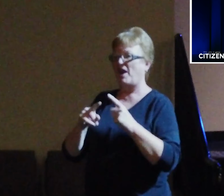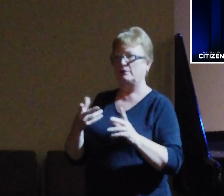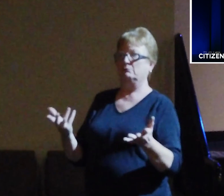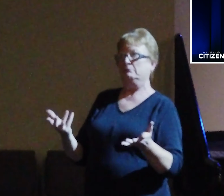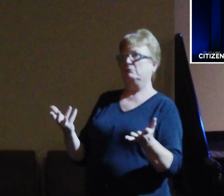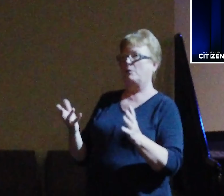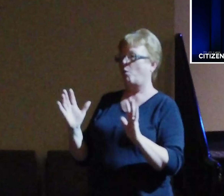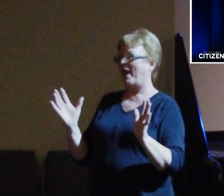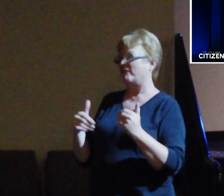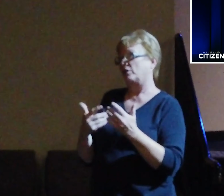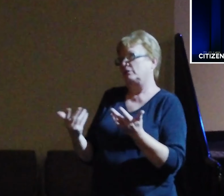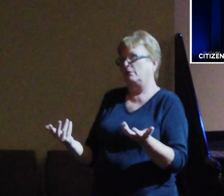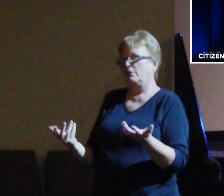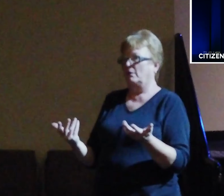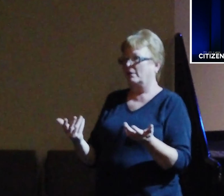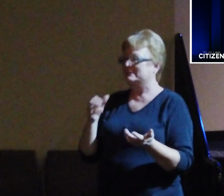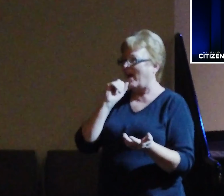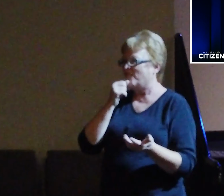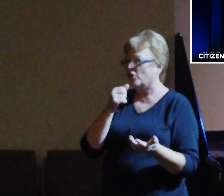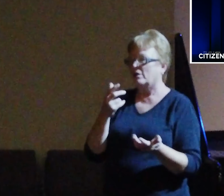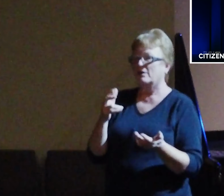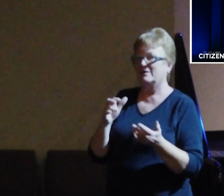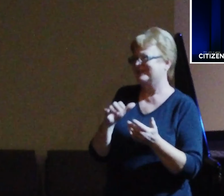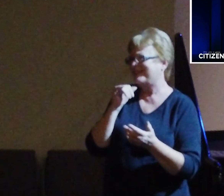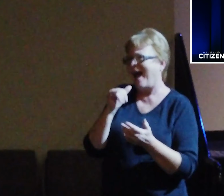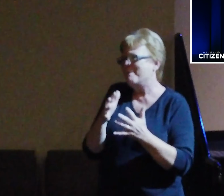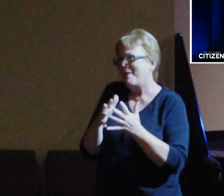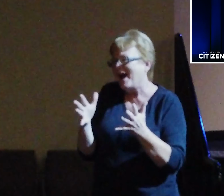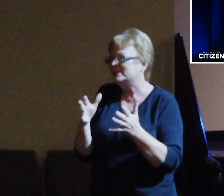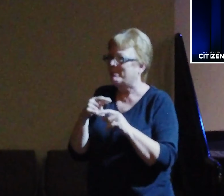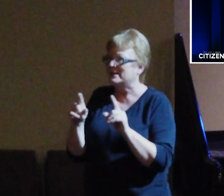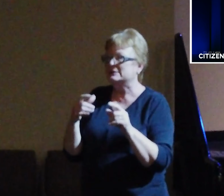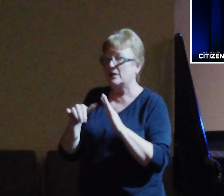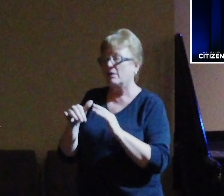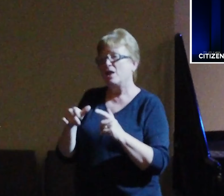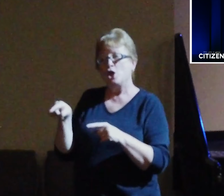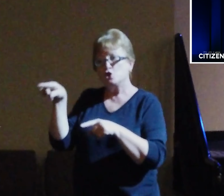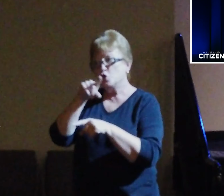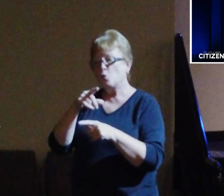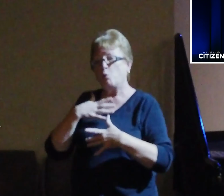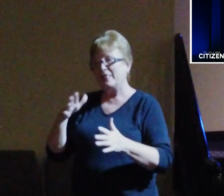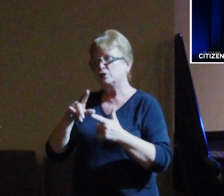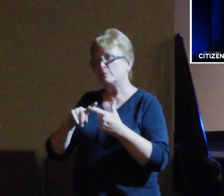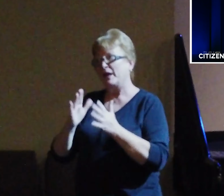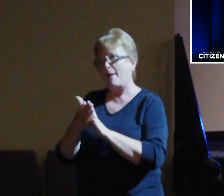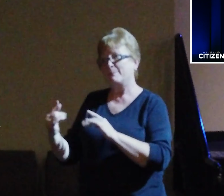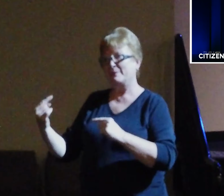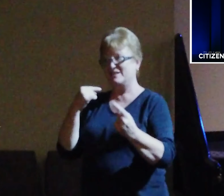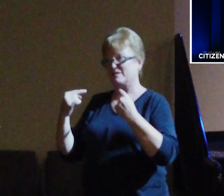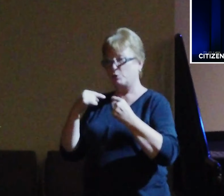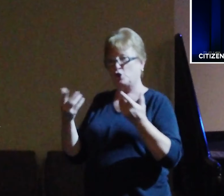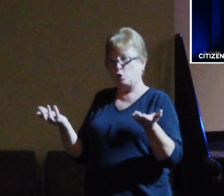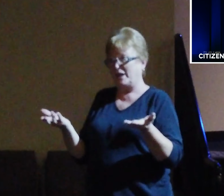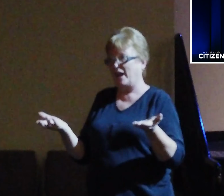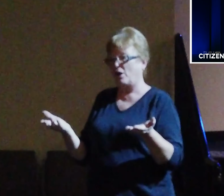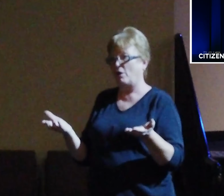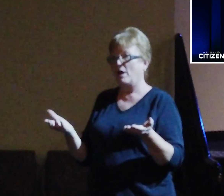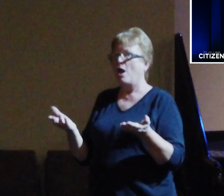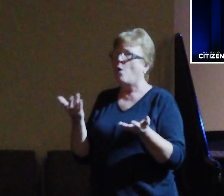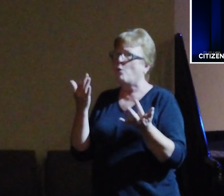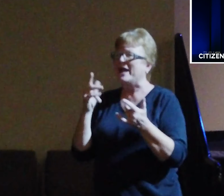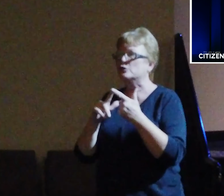That's all it costs for now anyway. But if we're not willing to be persecuted on this light, easy level, what about